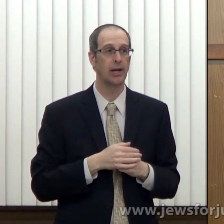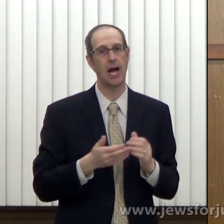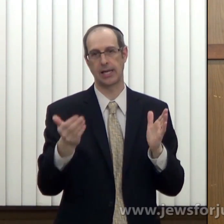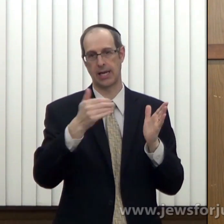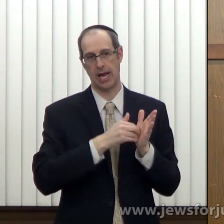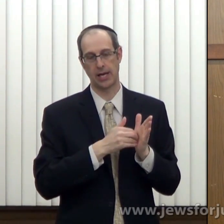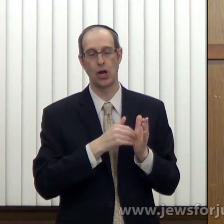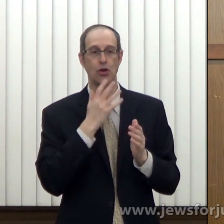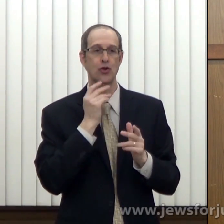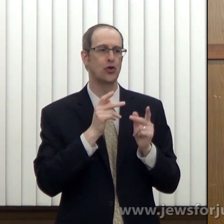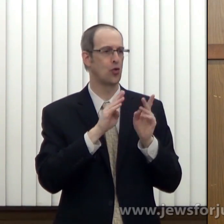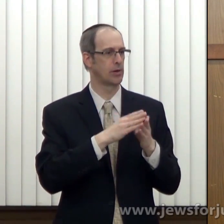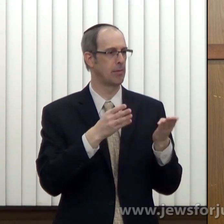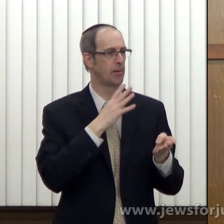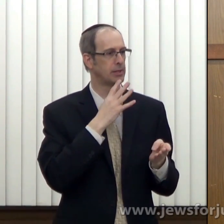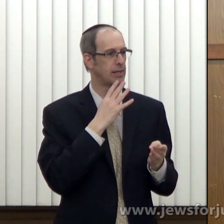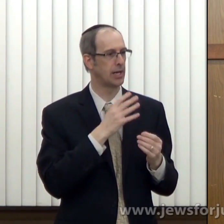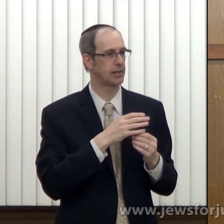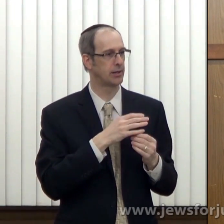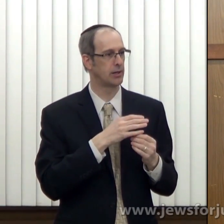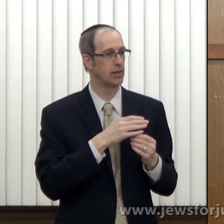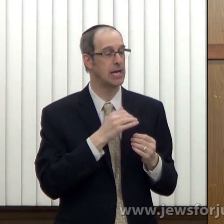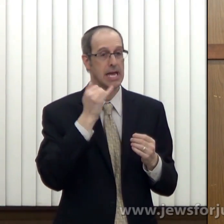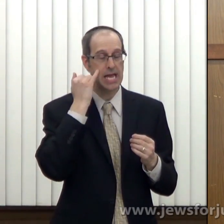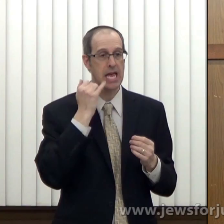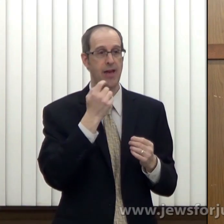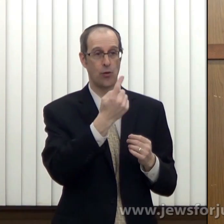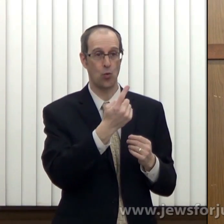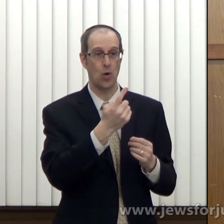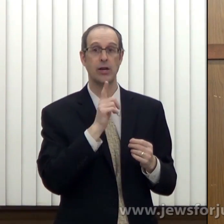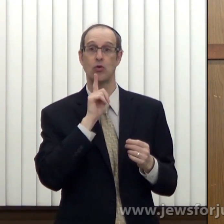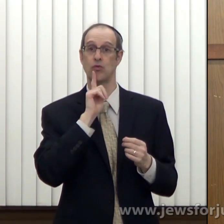again, the Jewish Bible says that if someone is